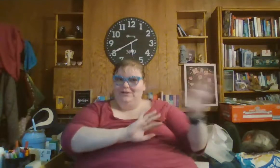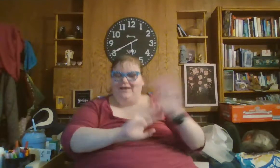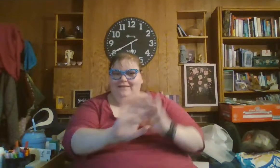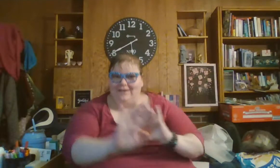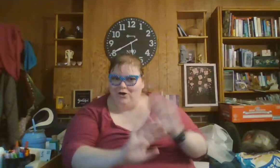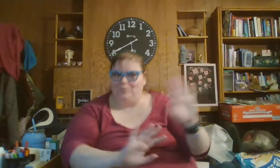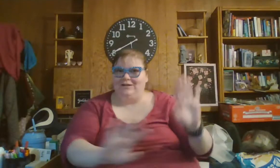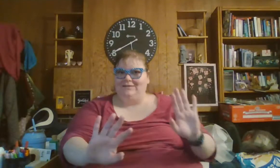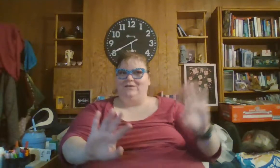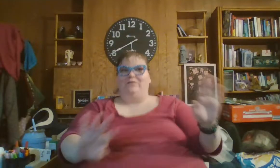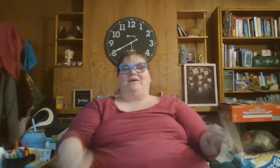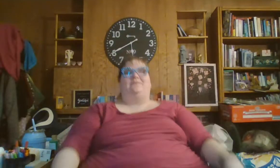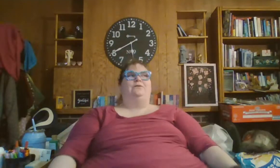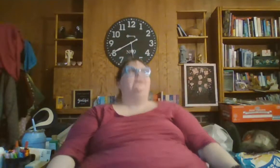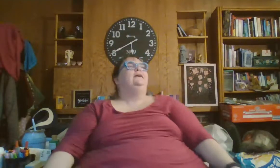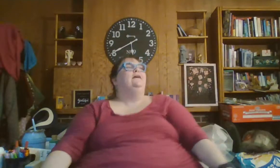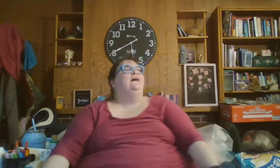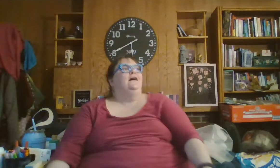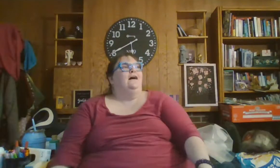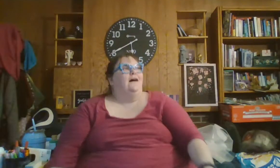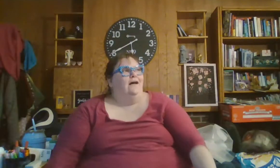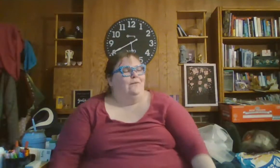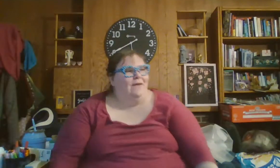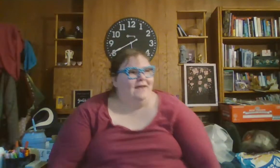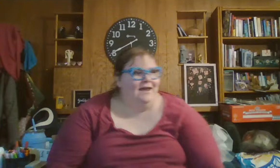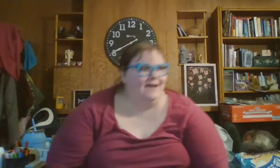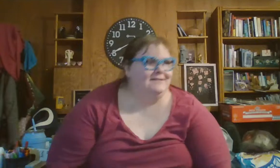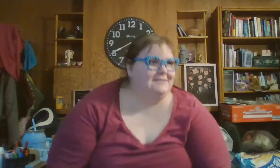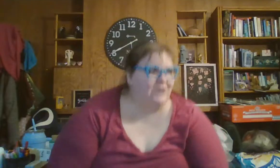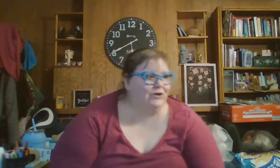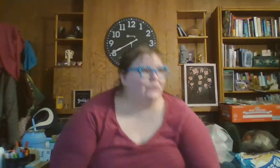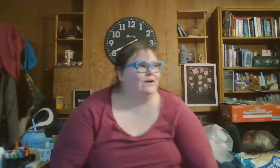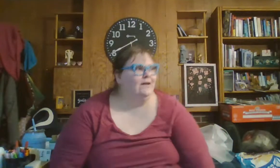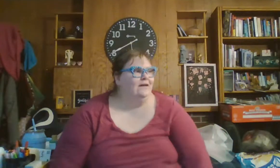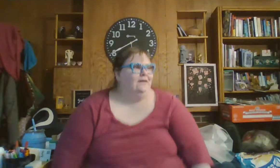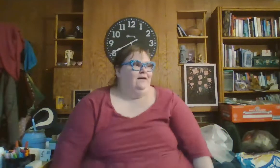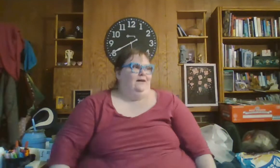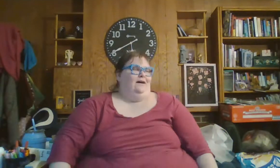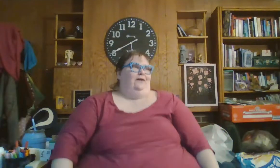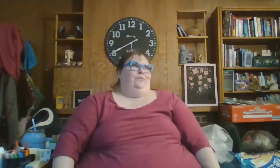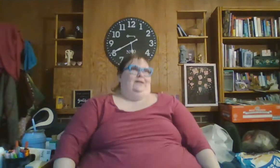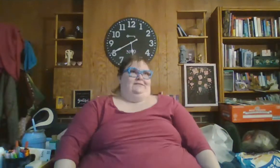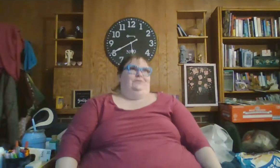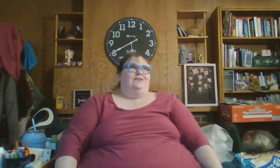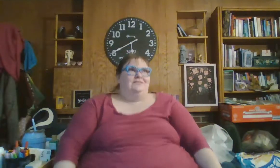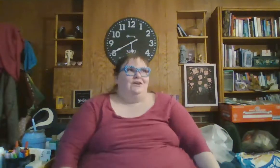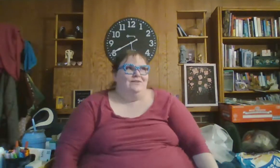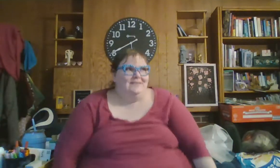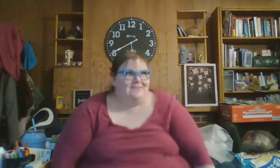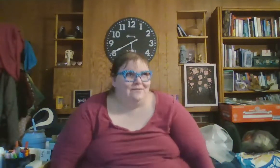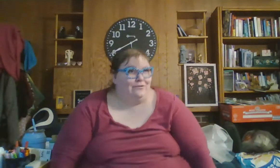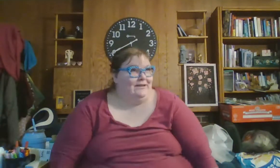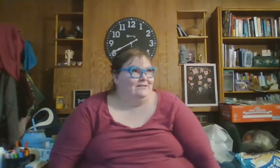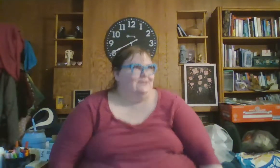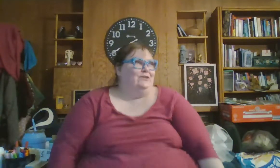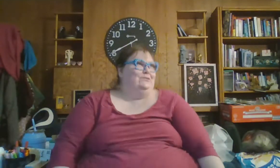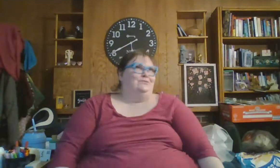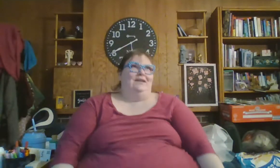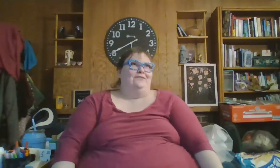I open it as little as possible. And so 2 years ago in the summer, 3 years ago, 2.5 years